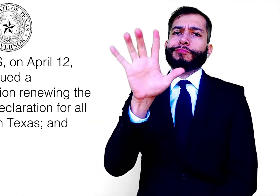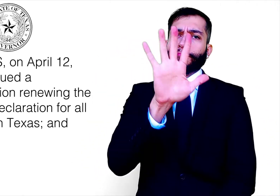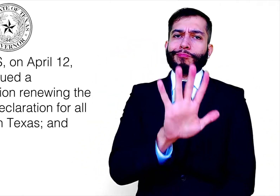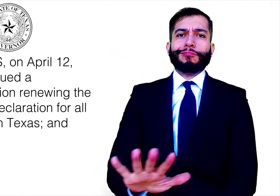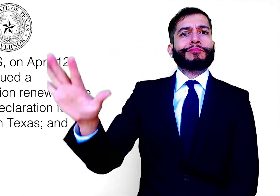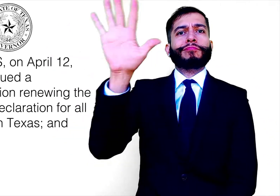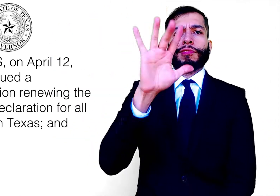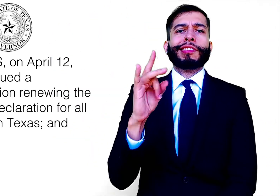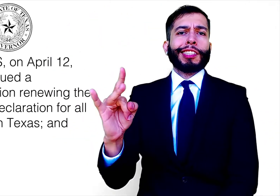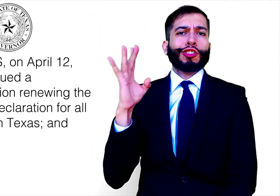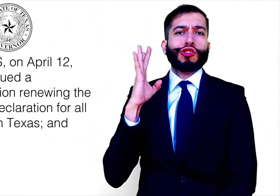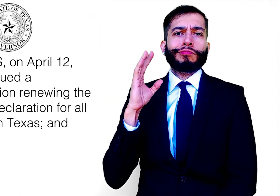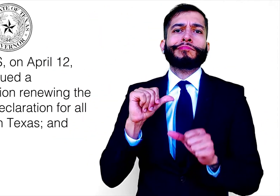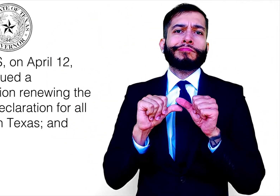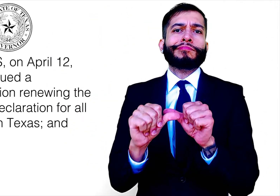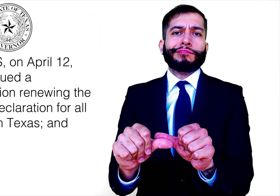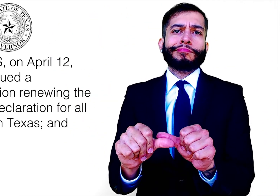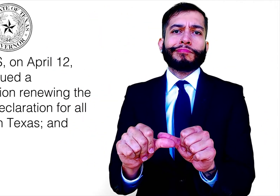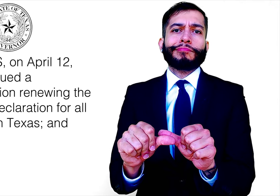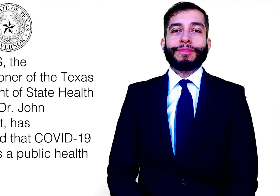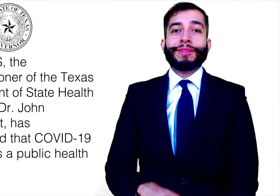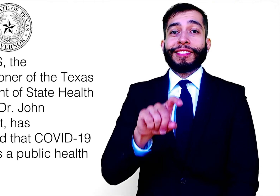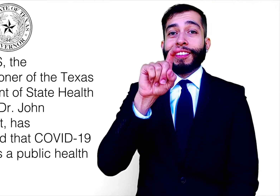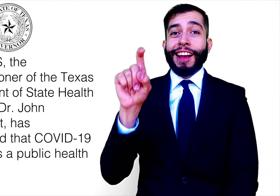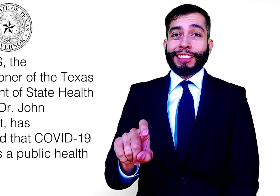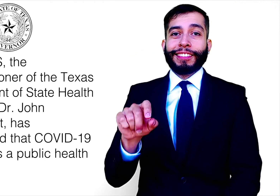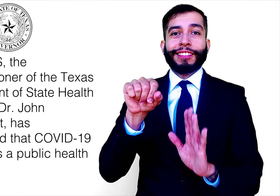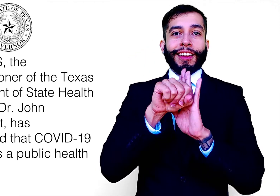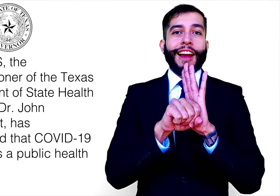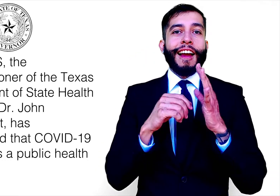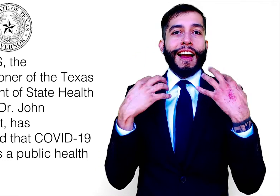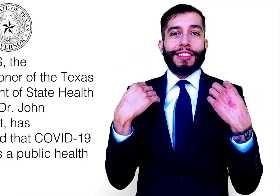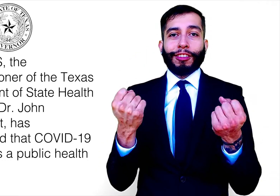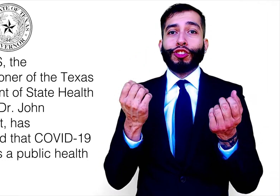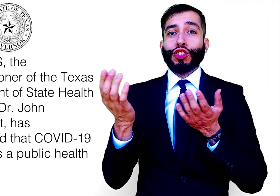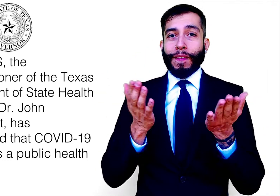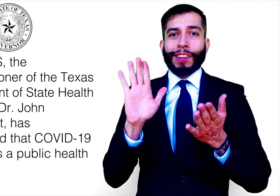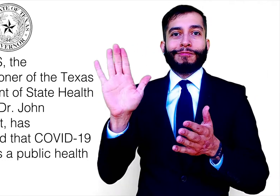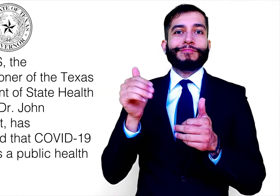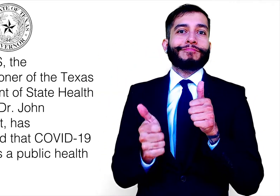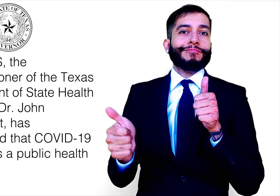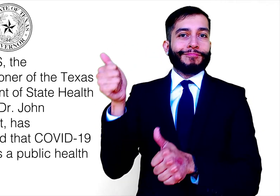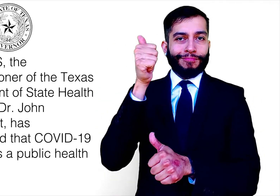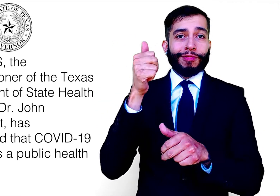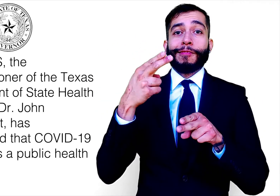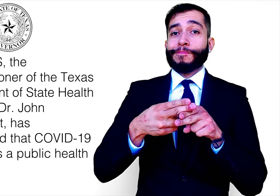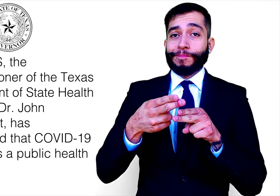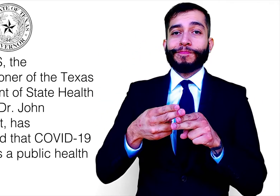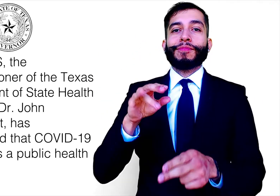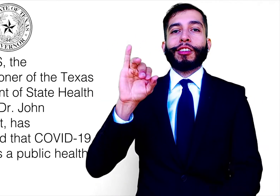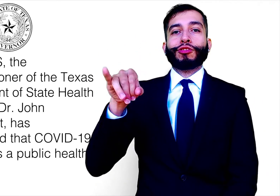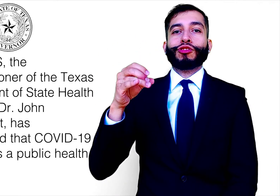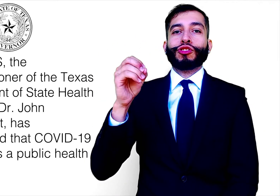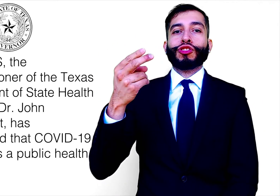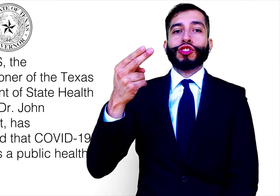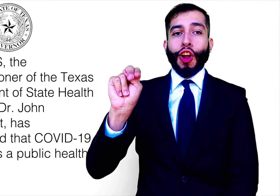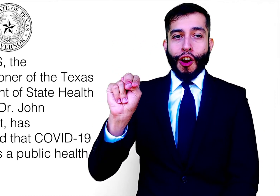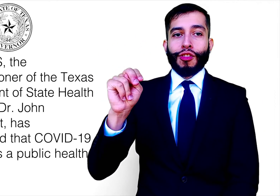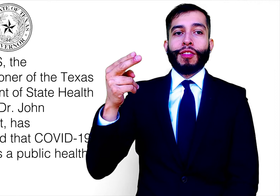counties in Texas. And whereas the Commissioner of the Texas Department of State Health Services, Dr.